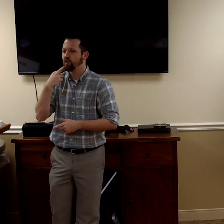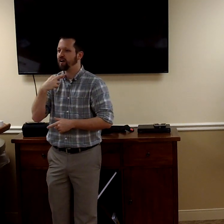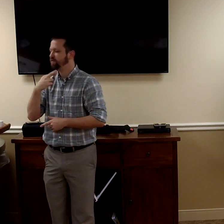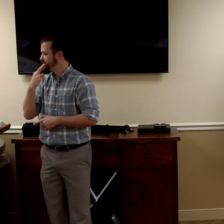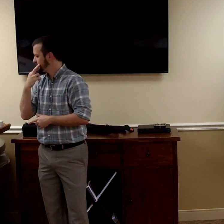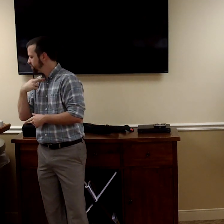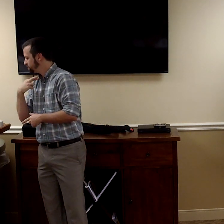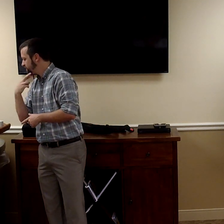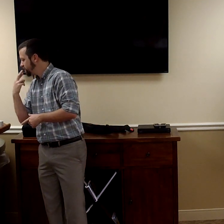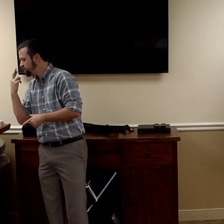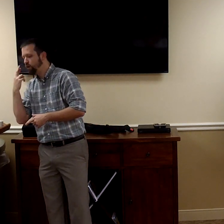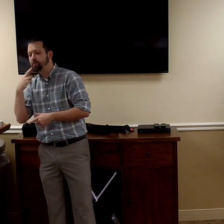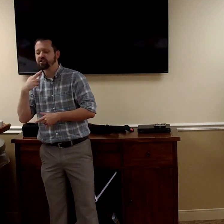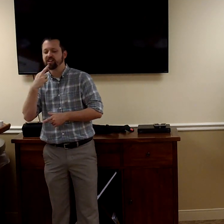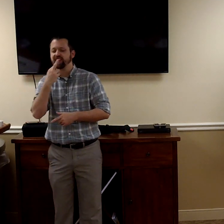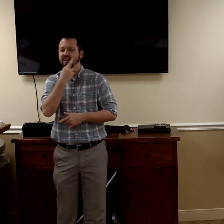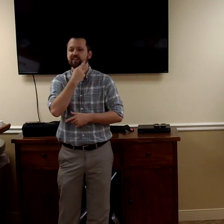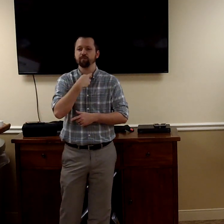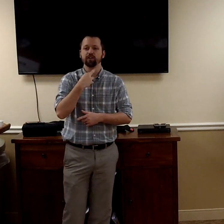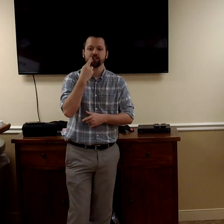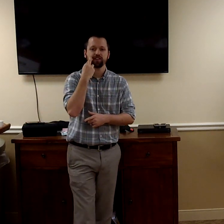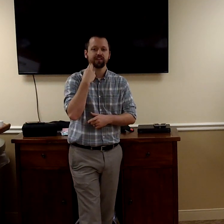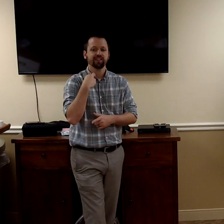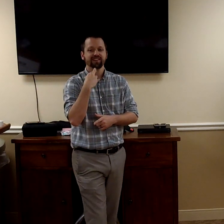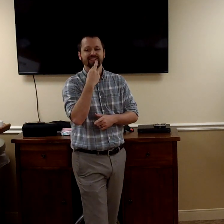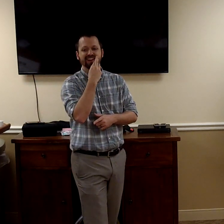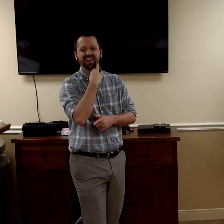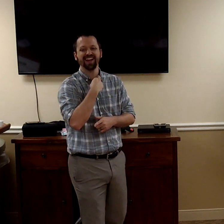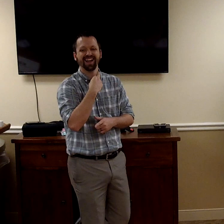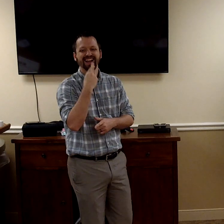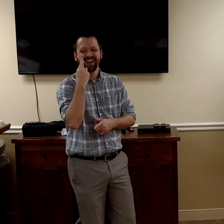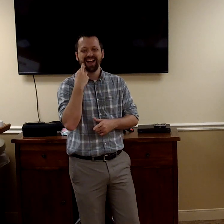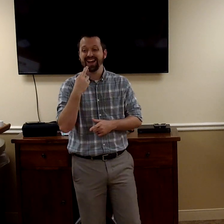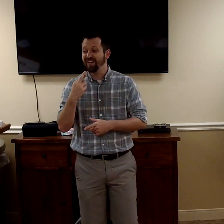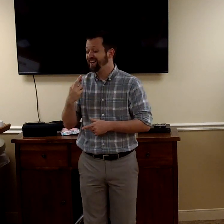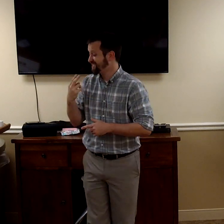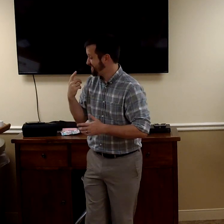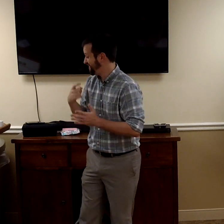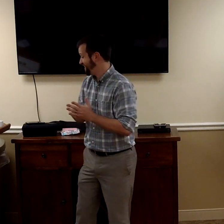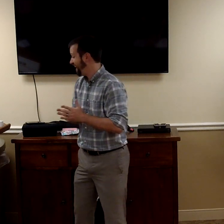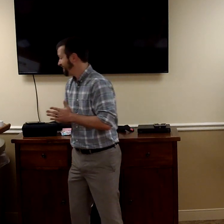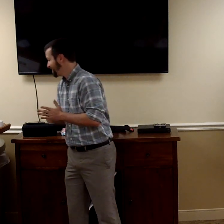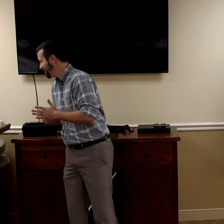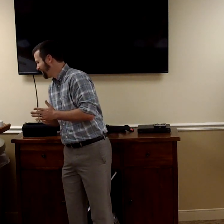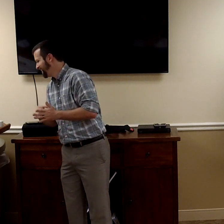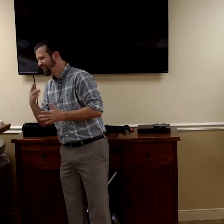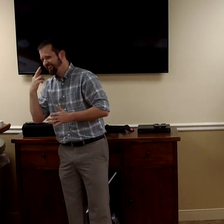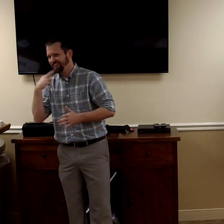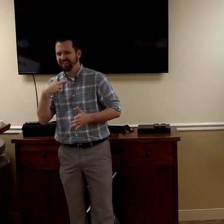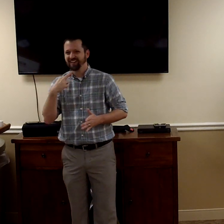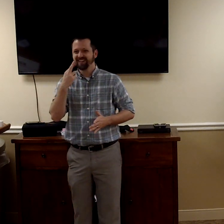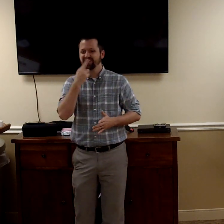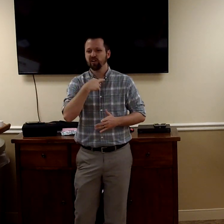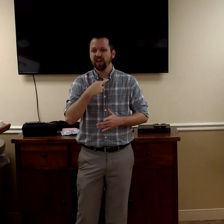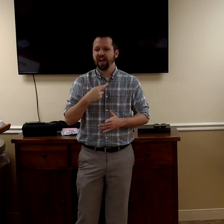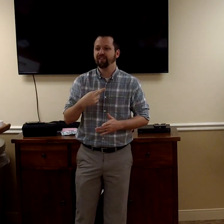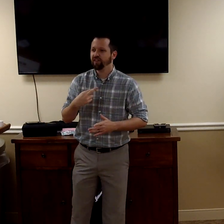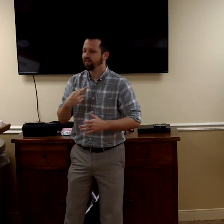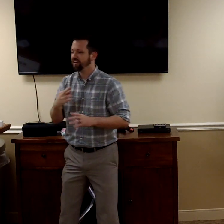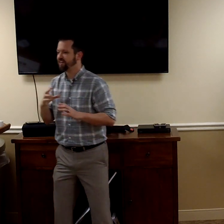no images like that in this book. Kind of funny. So, I know, I just noticed that. So, I literally taught